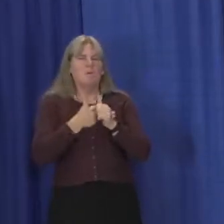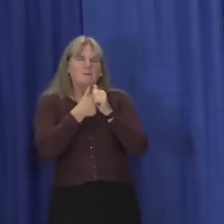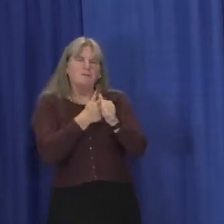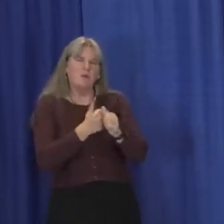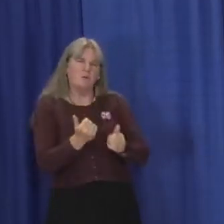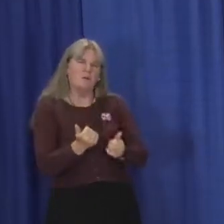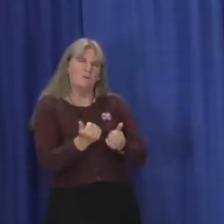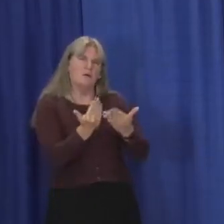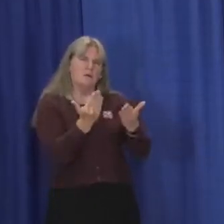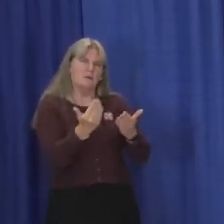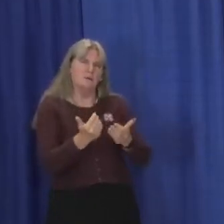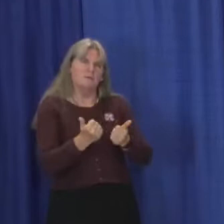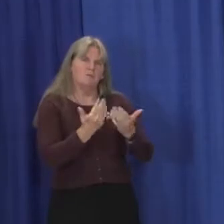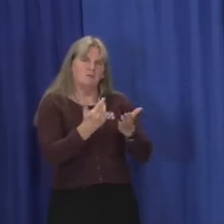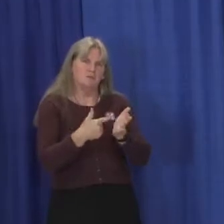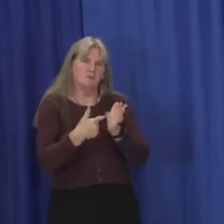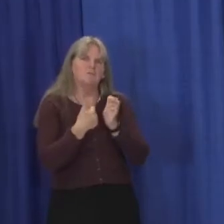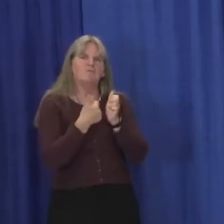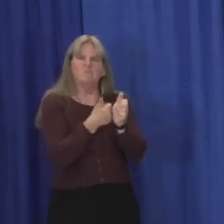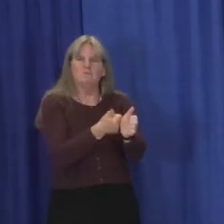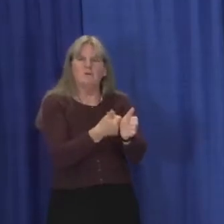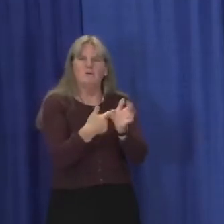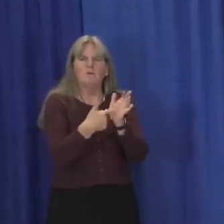measures. Excuse me.